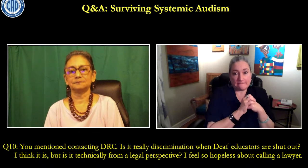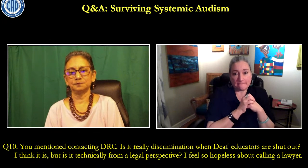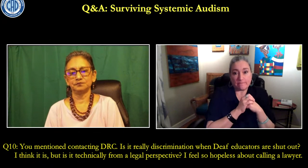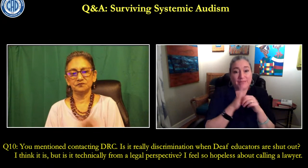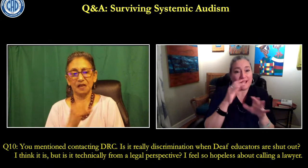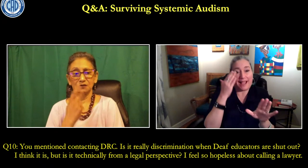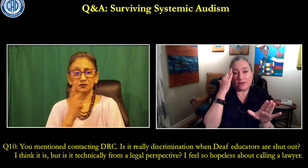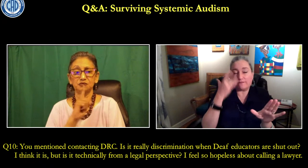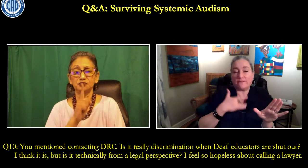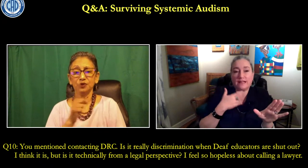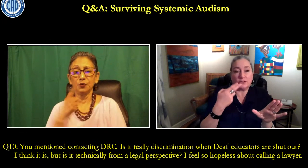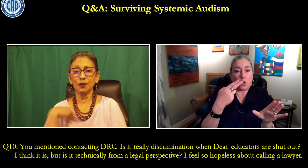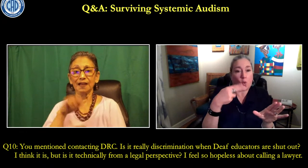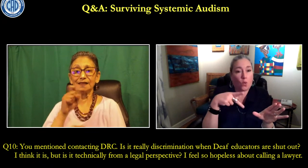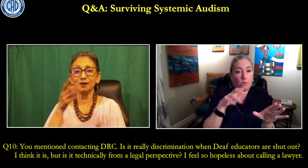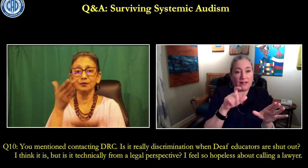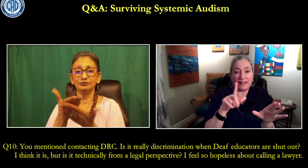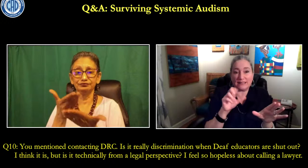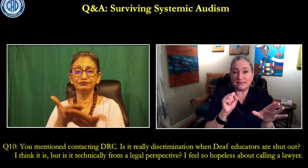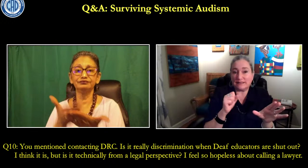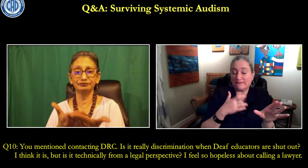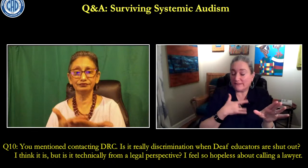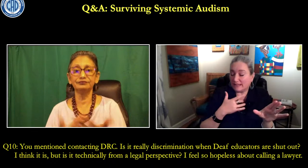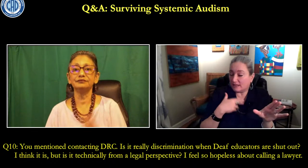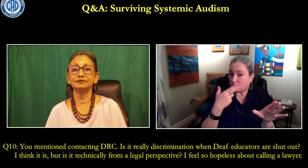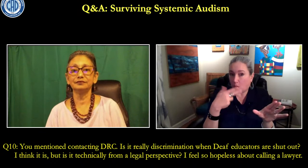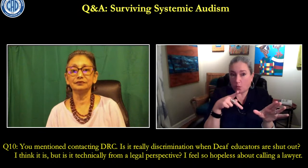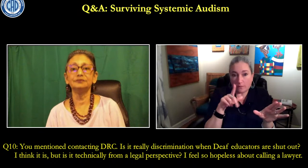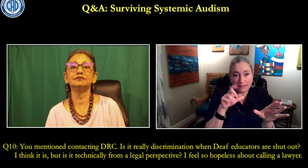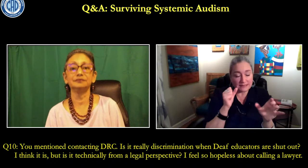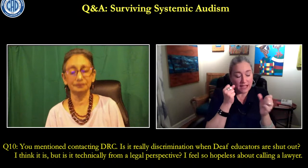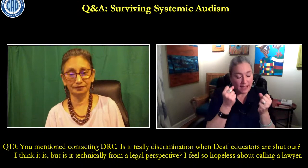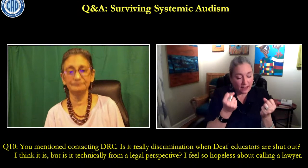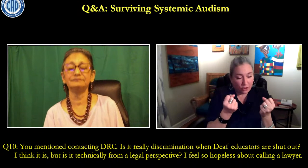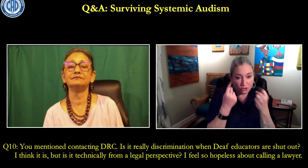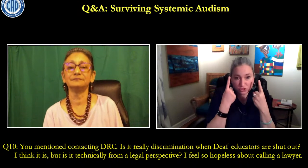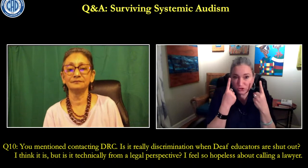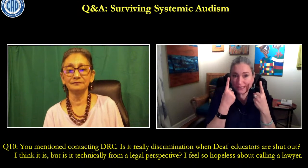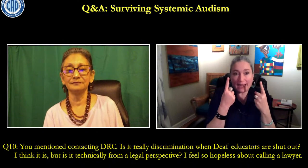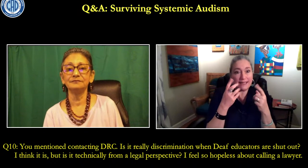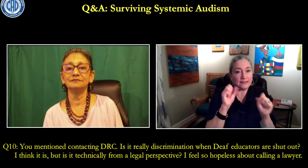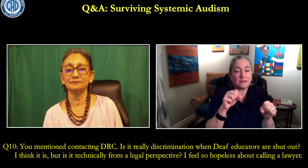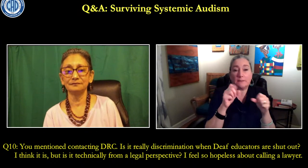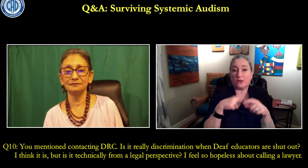file grievances first. And I know that it feels hopeless.